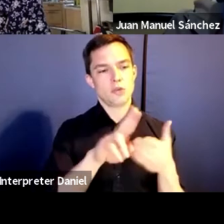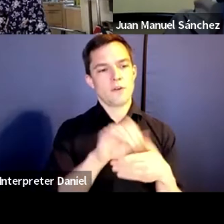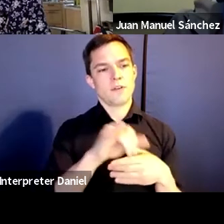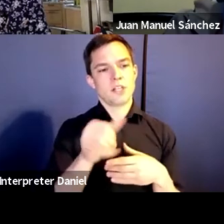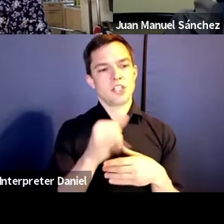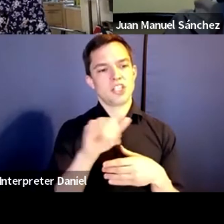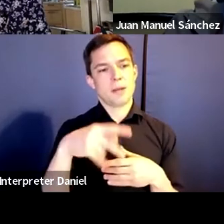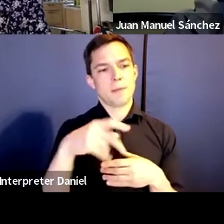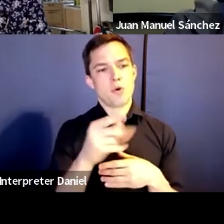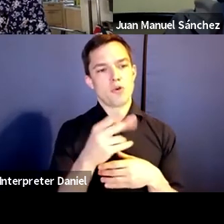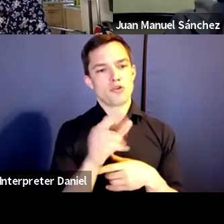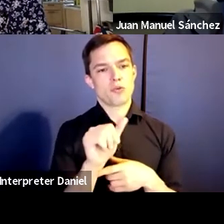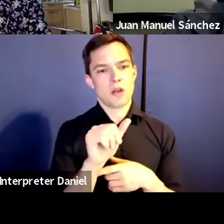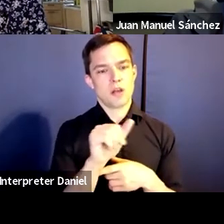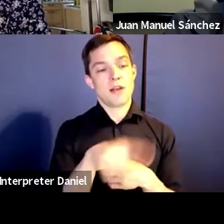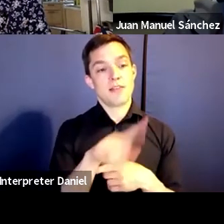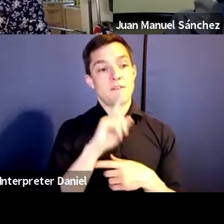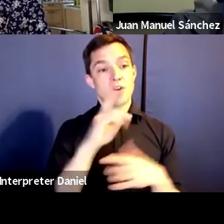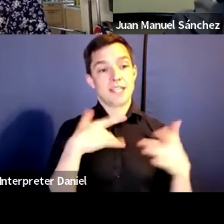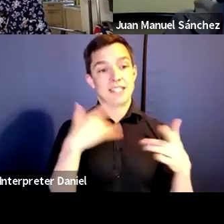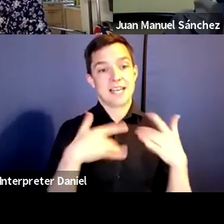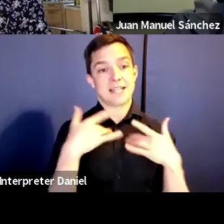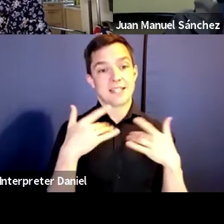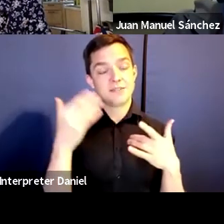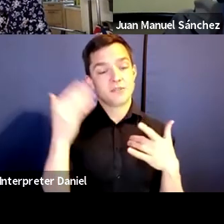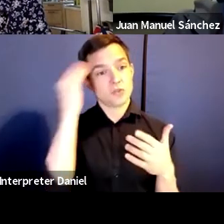Then they are very exciting to know